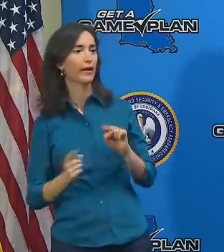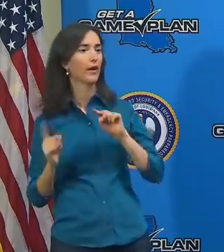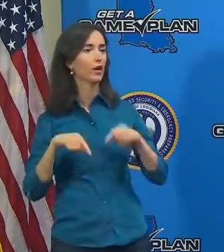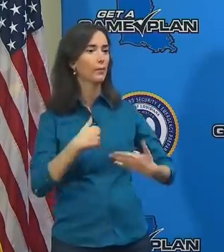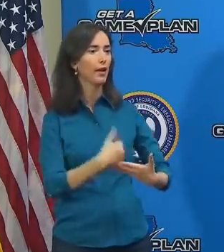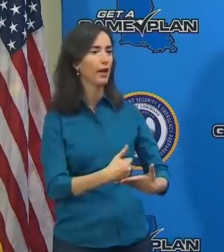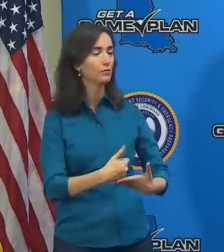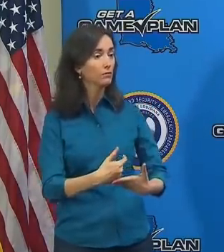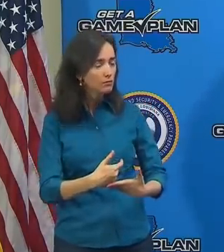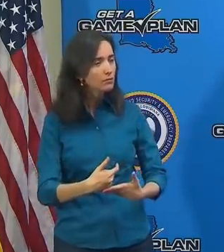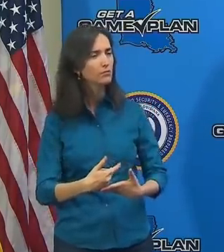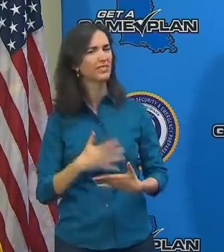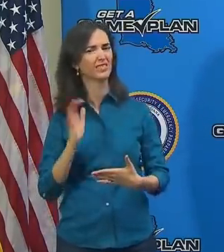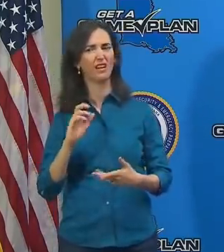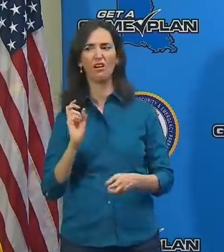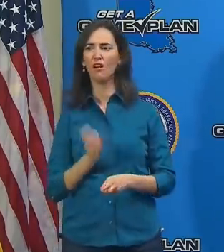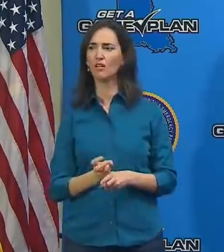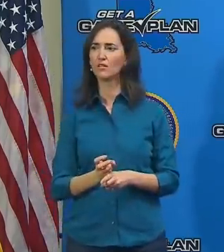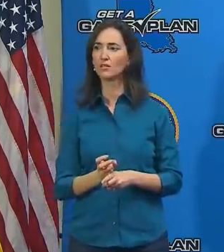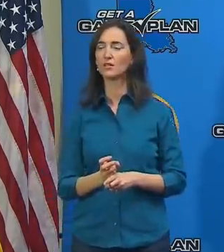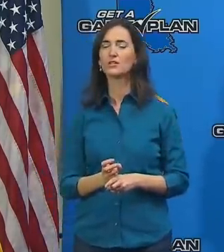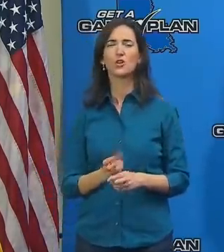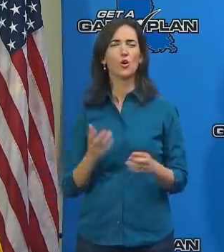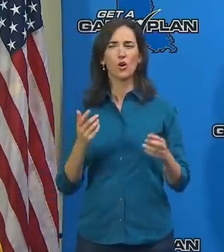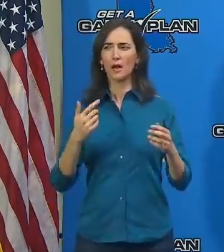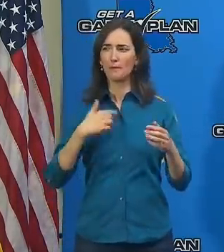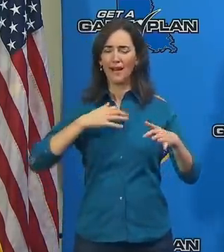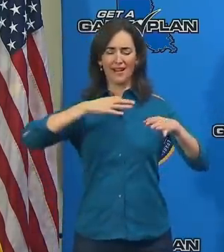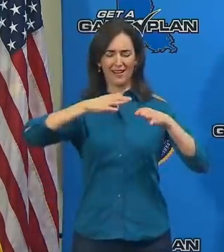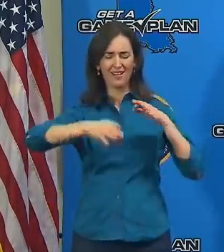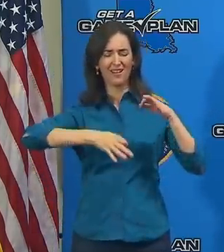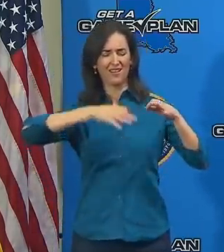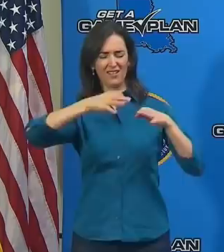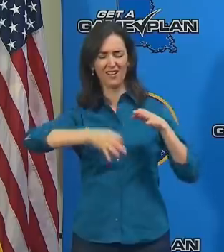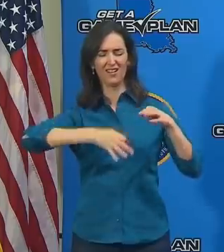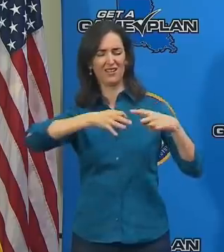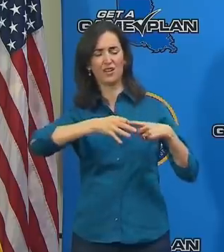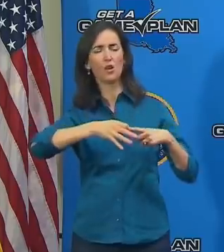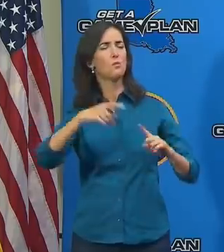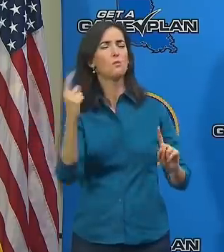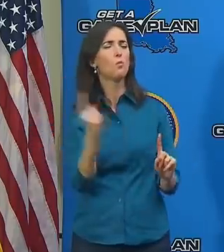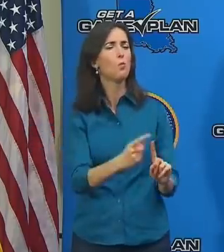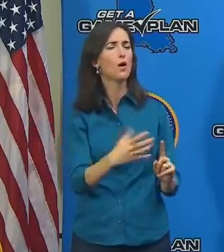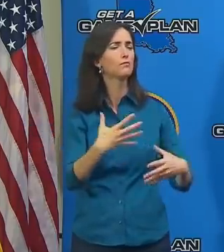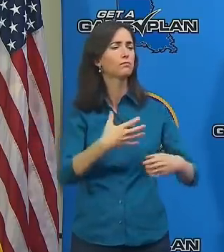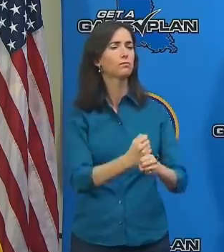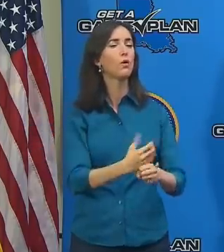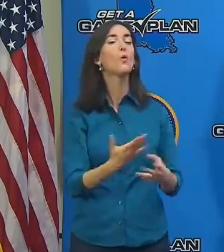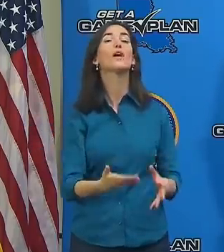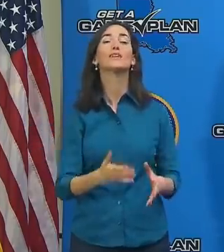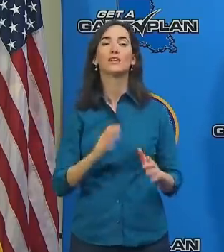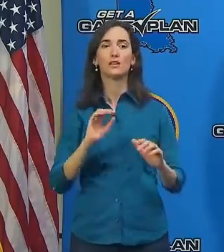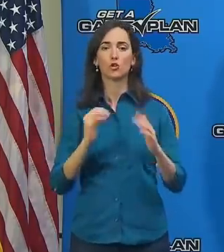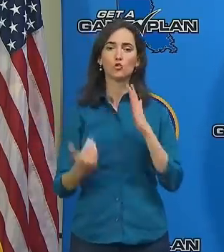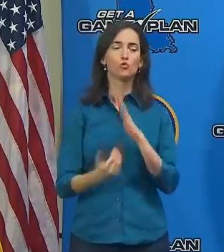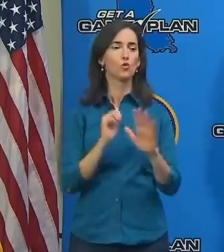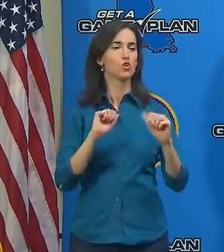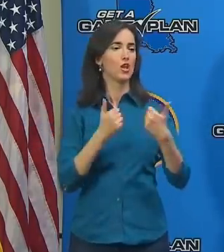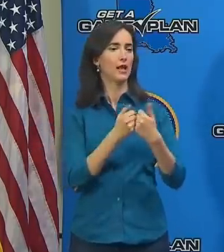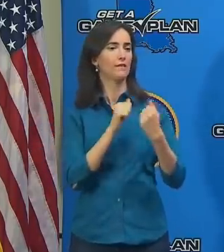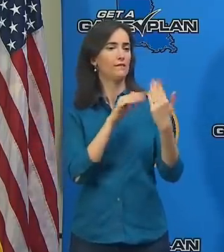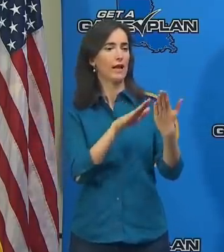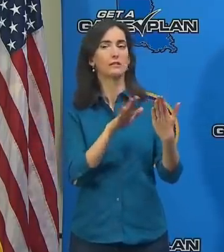real challenge. And so I guess I say those things just to point out that their challenges are going to manifest themselves in ways that we can't